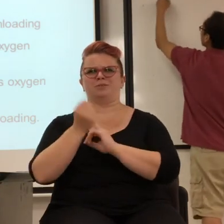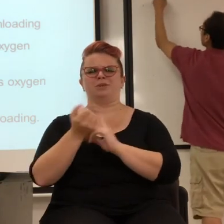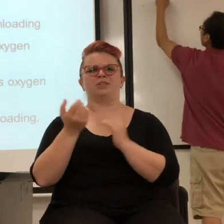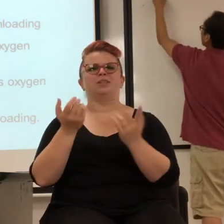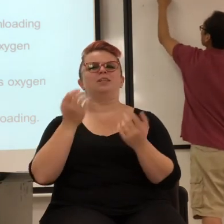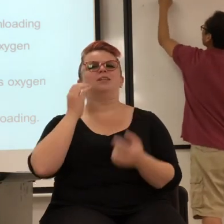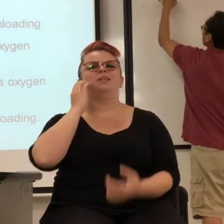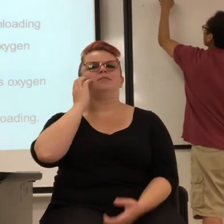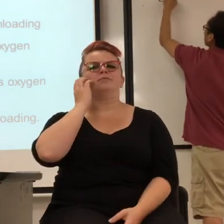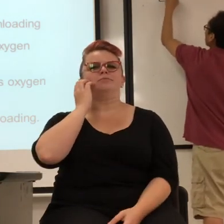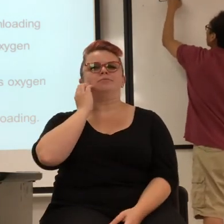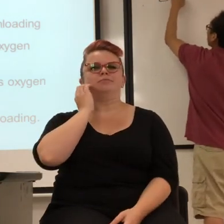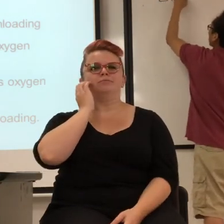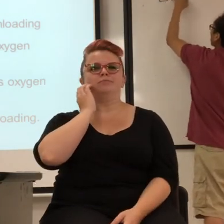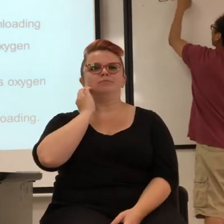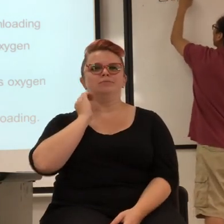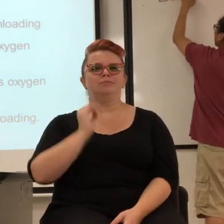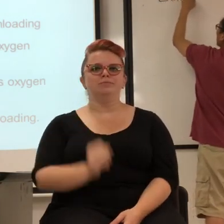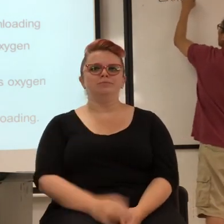exercise.